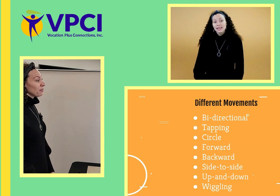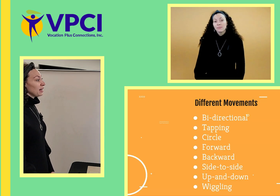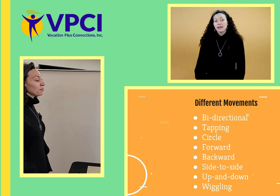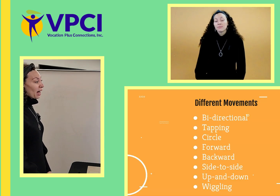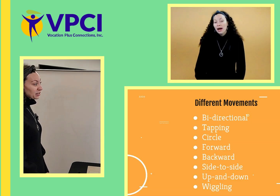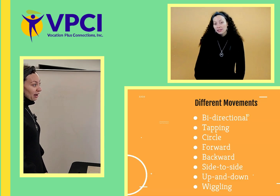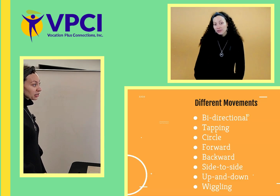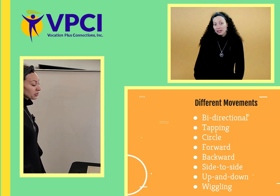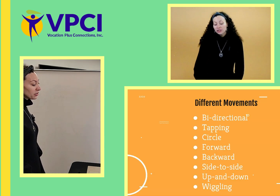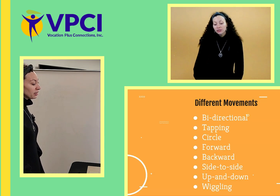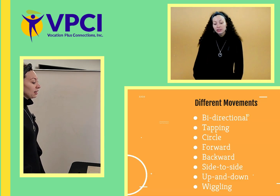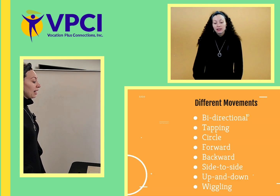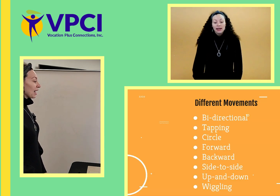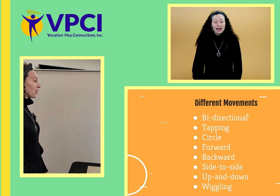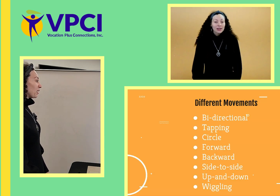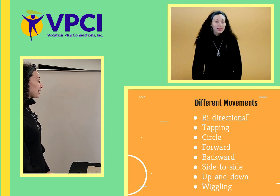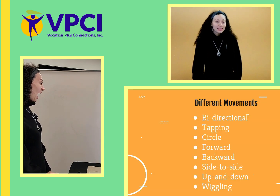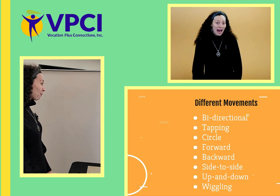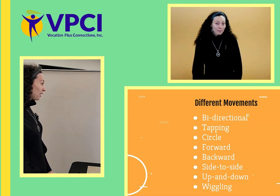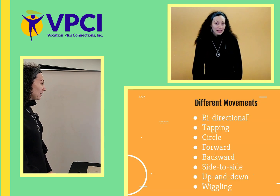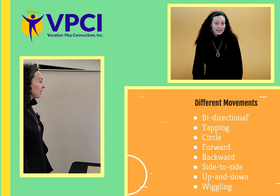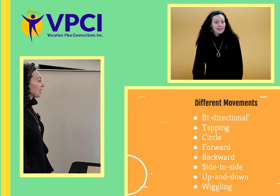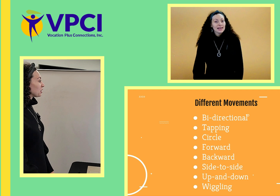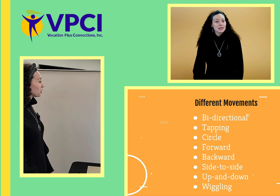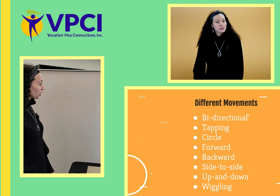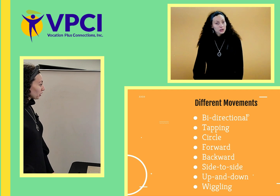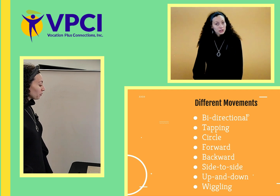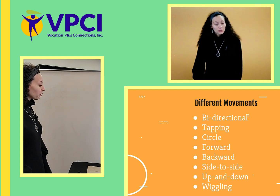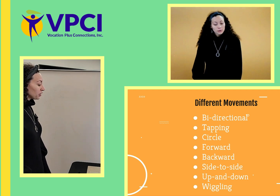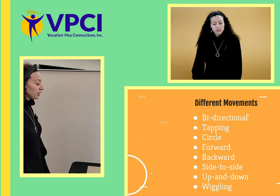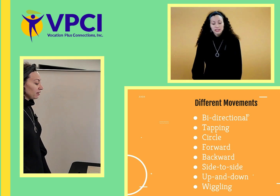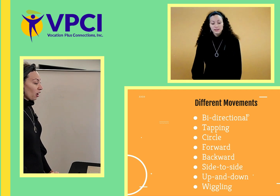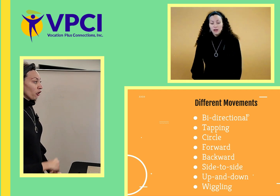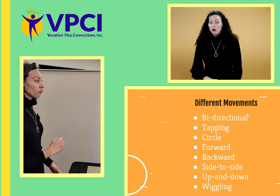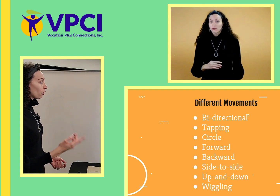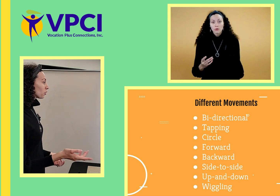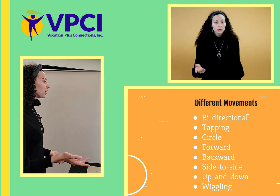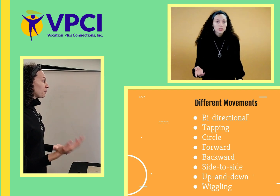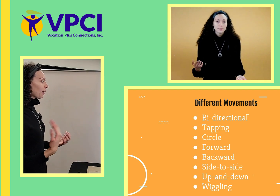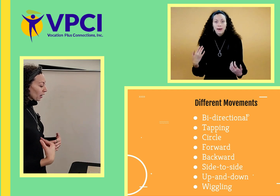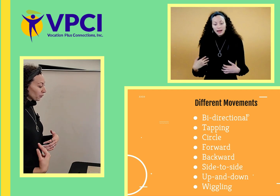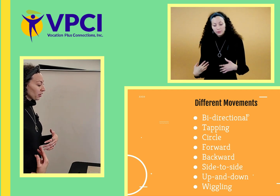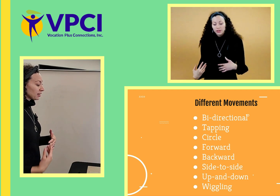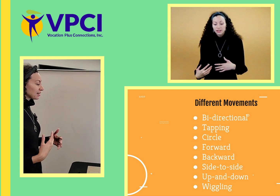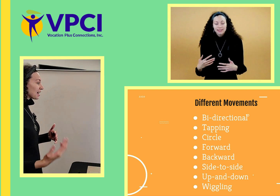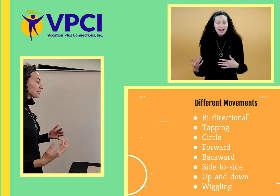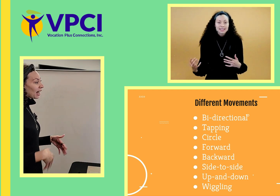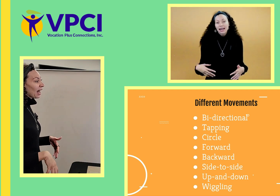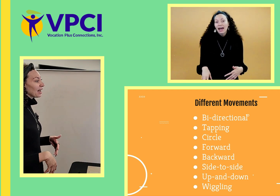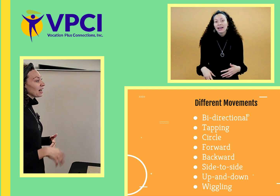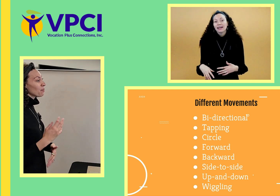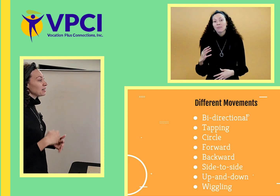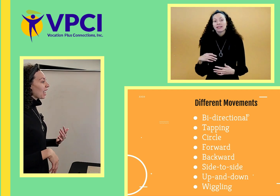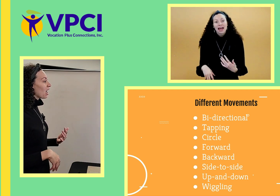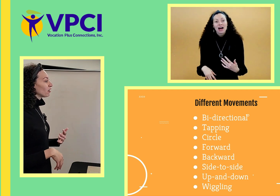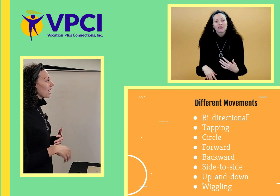Movements can be bidirectional. It can be tapping in a circular motion, forward, backward, side to